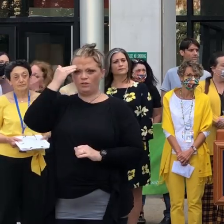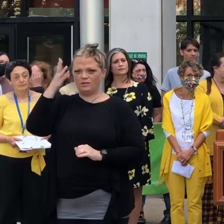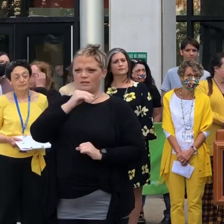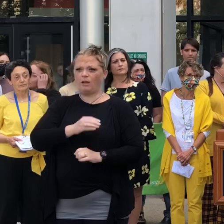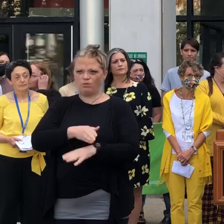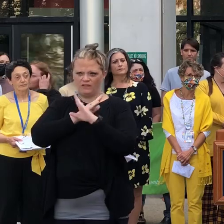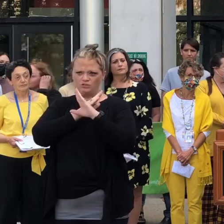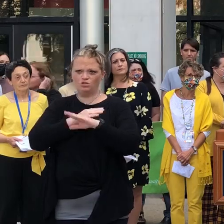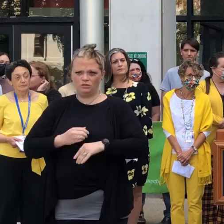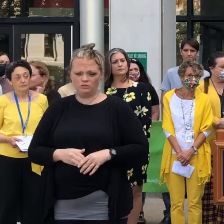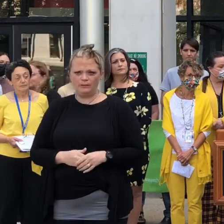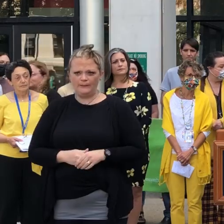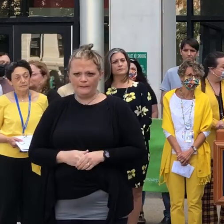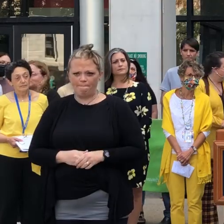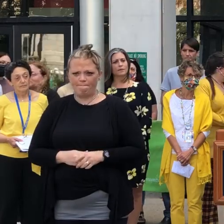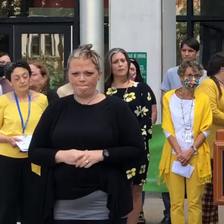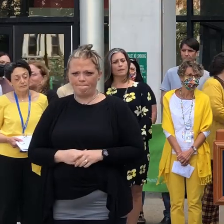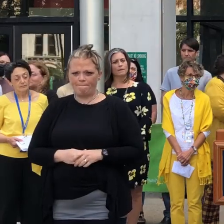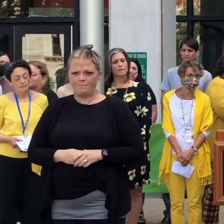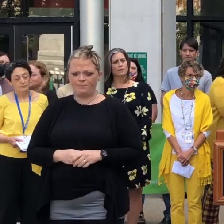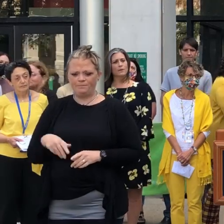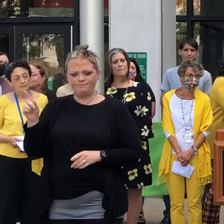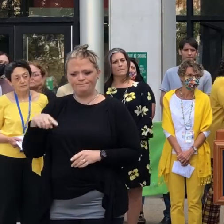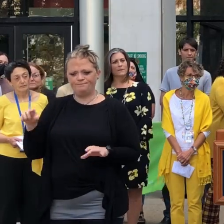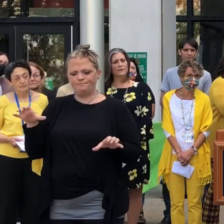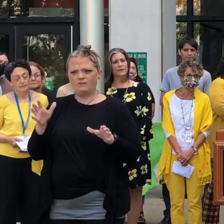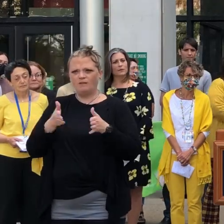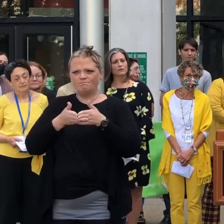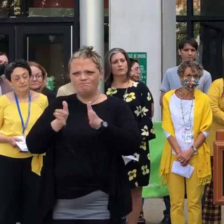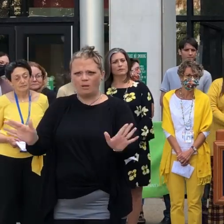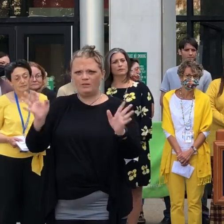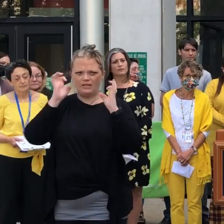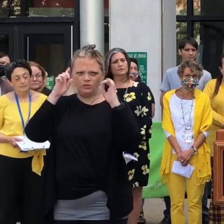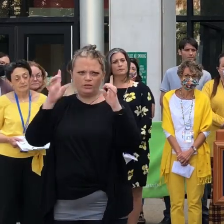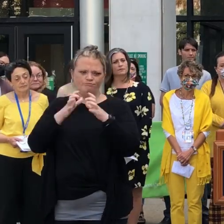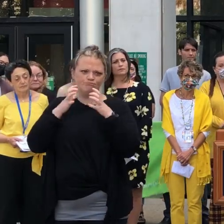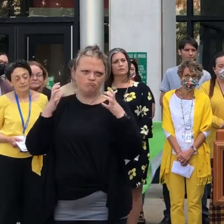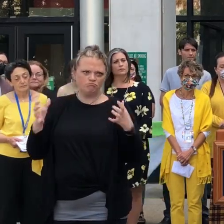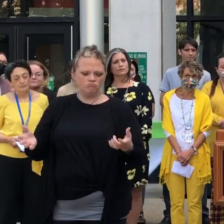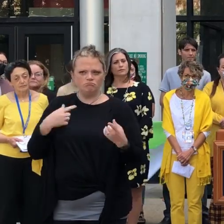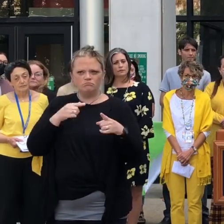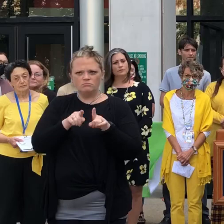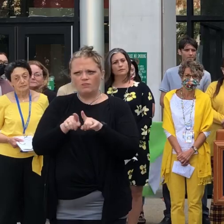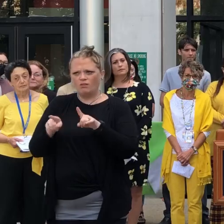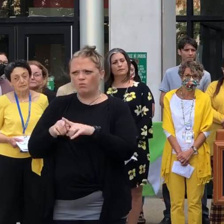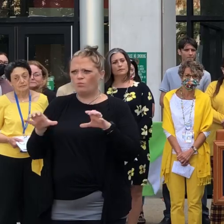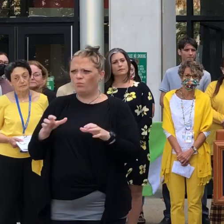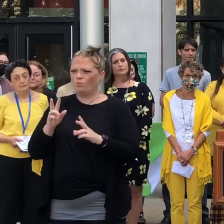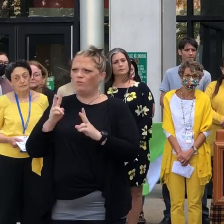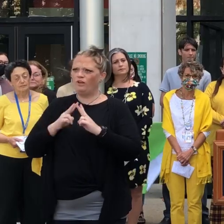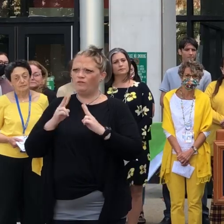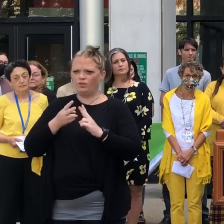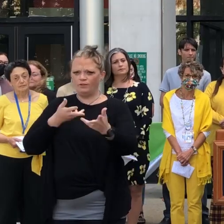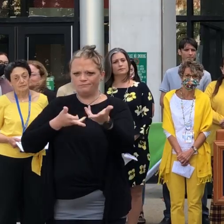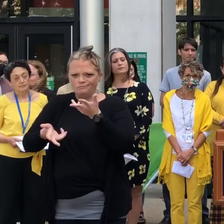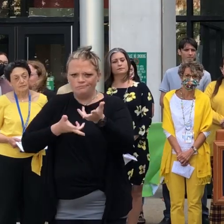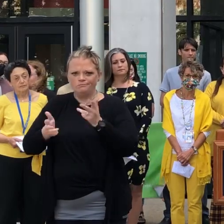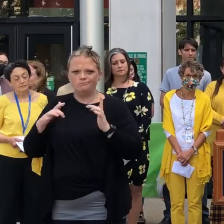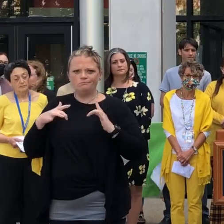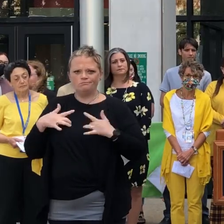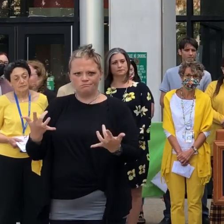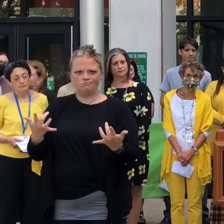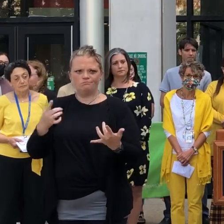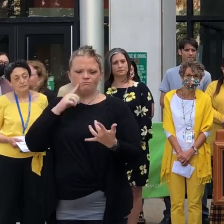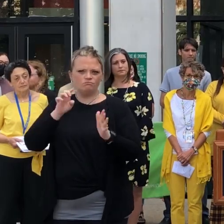and prevention. They do a lot of public education, and they also do some very interactive events.